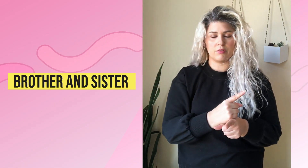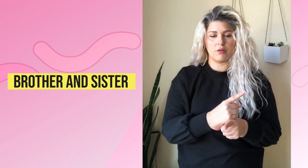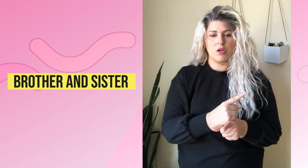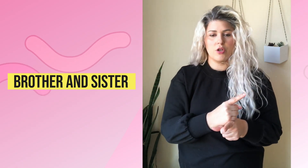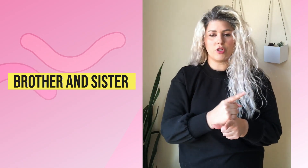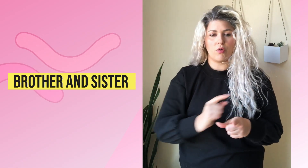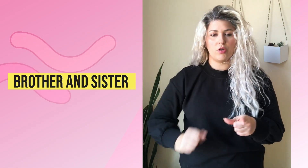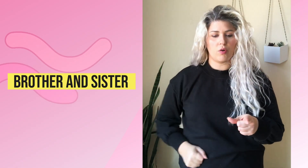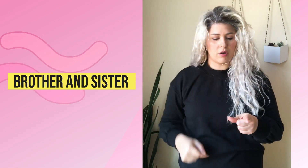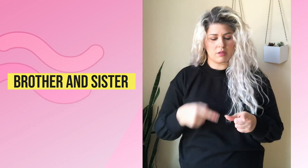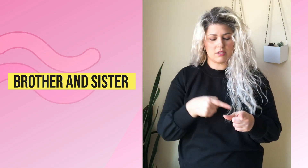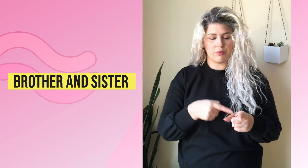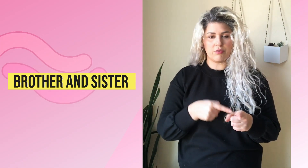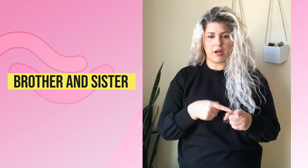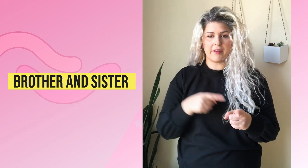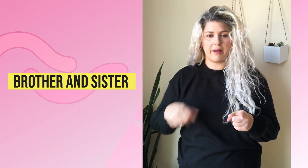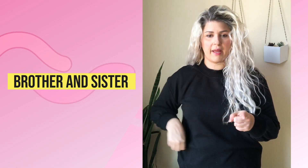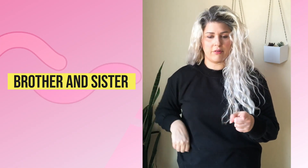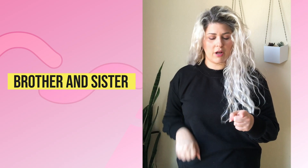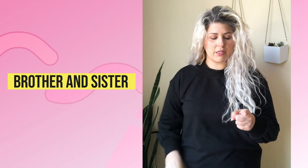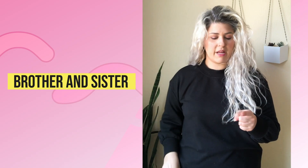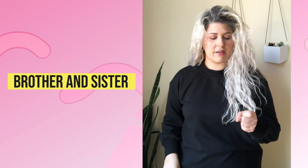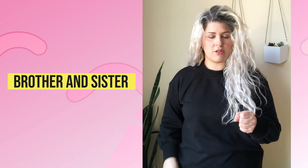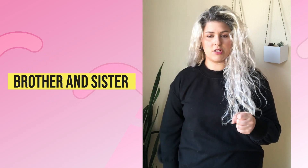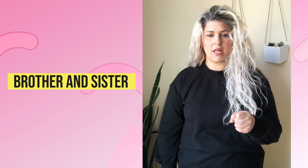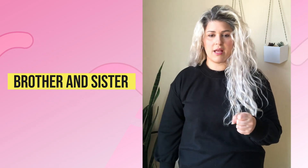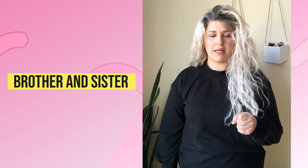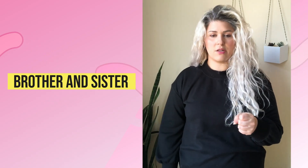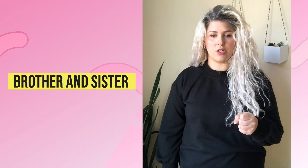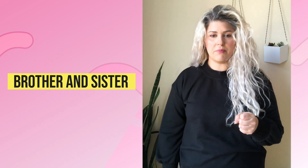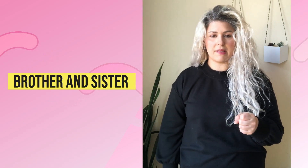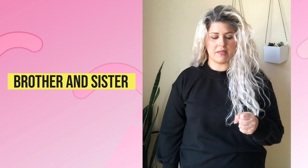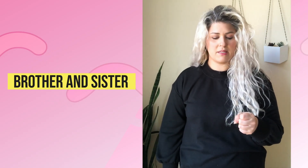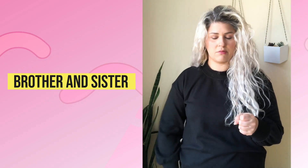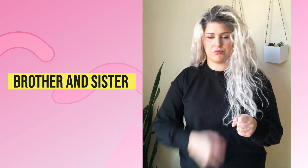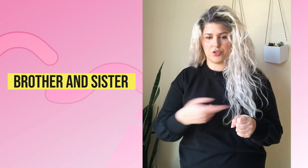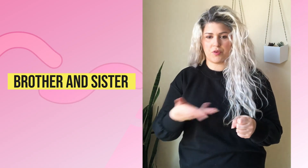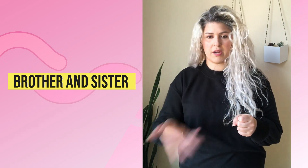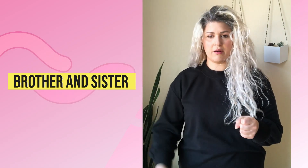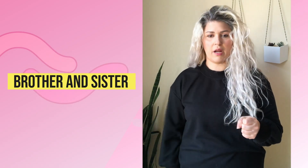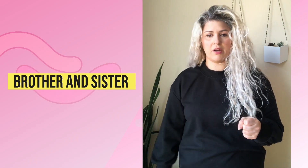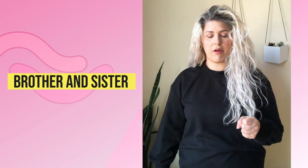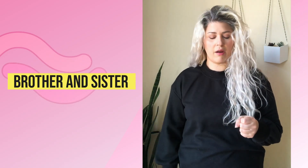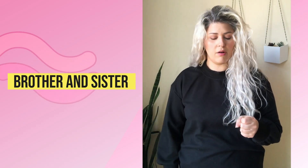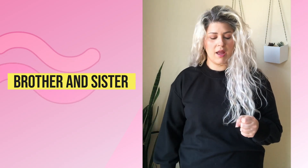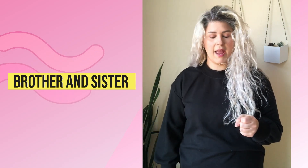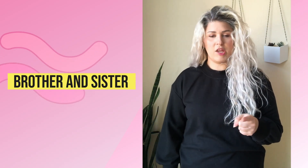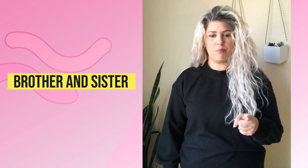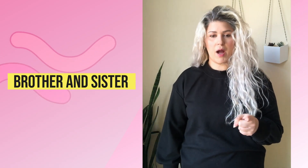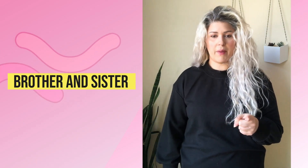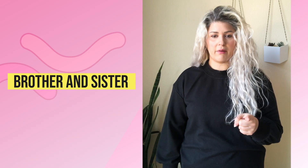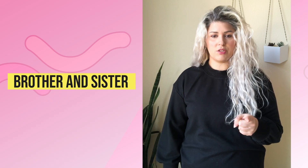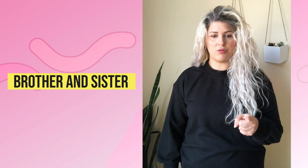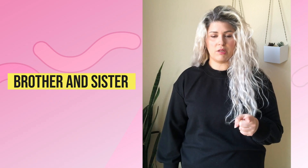brother. So let's start with your non-dominant hand. Your non-dominant hand starts in the S hand shape, like this, just right here, 90-degree angle,